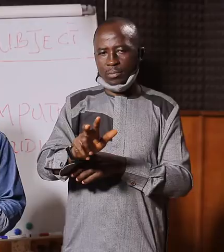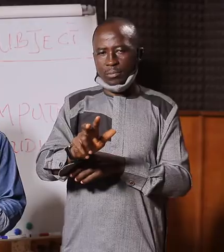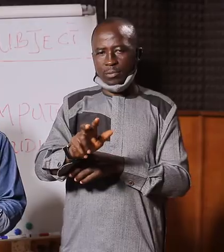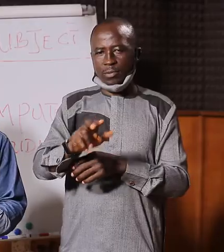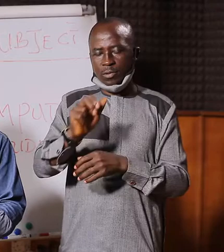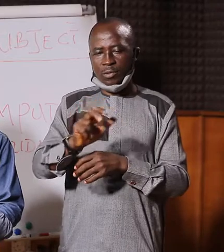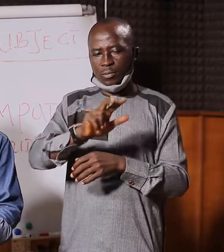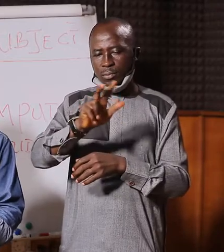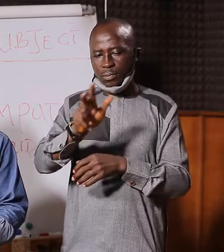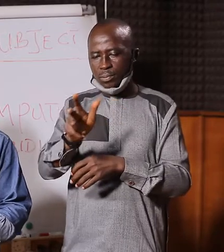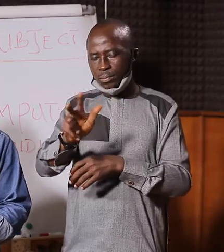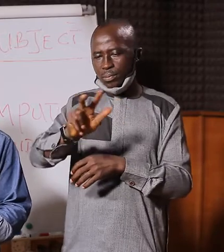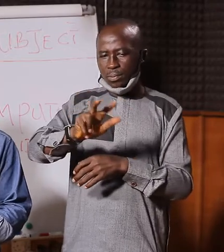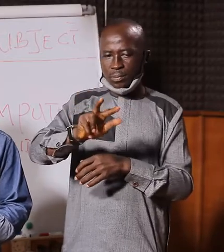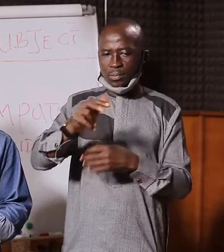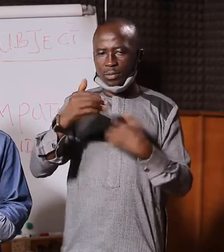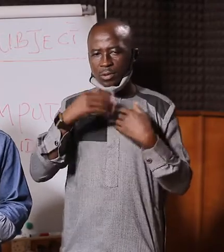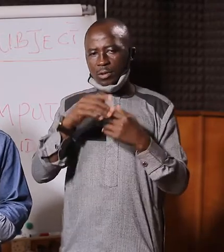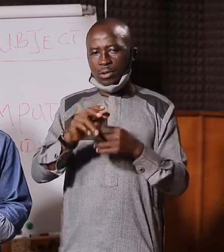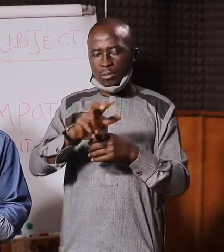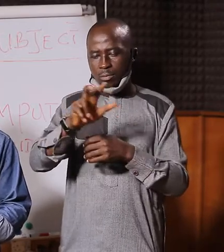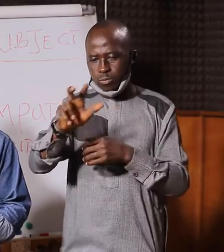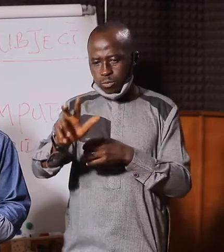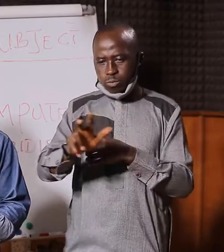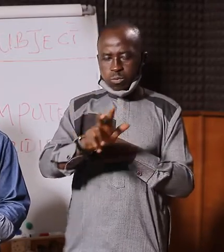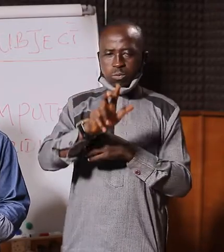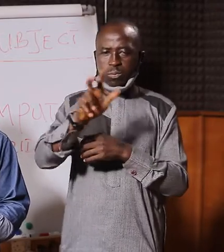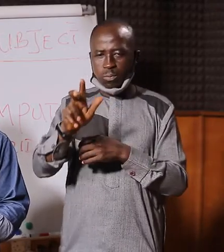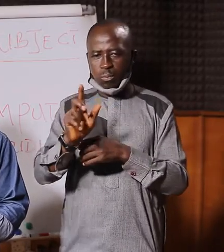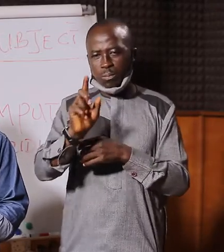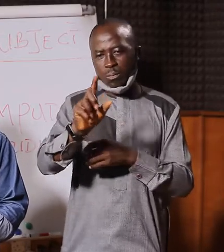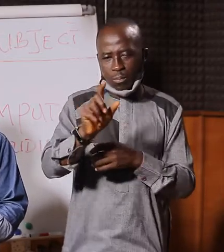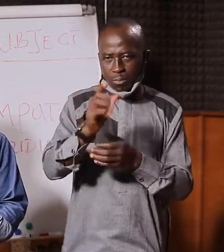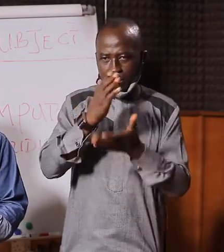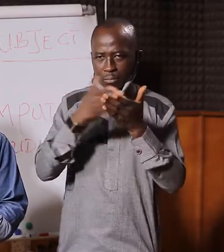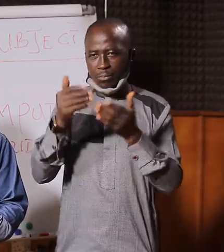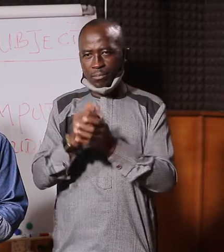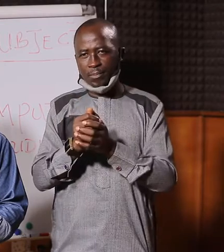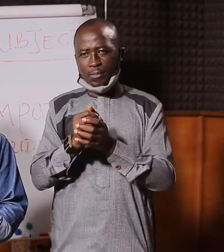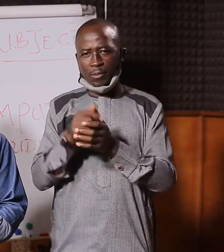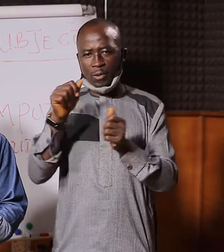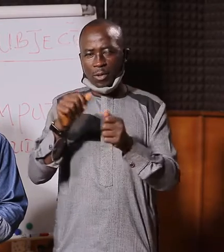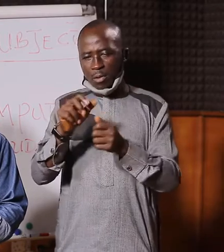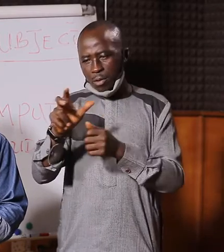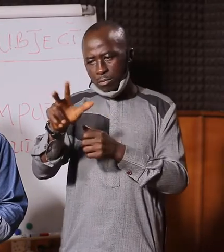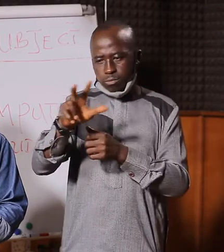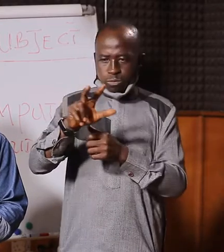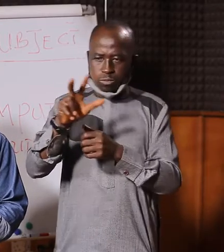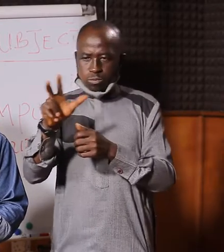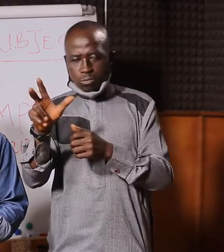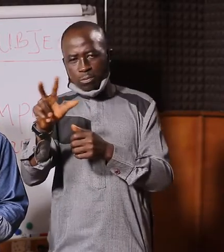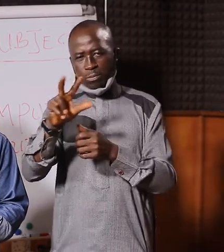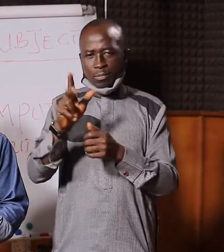you could roll. It has rollers, and you are able to move it around. You could point on devices. You could also point